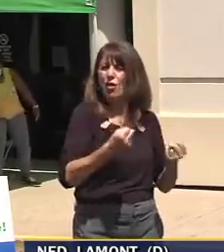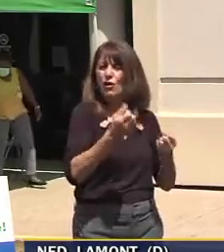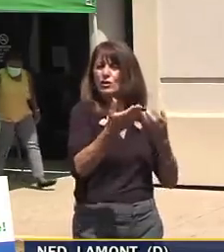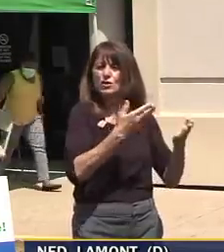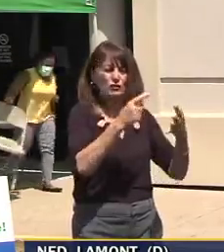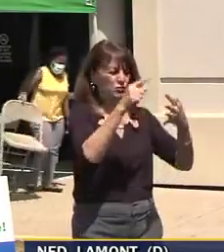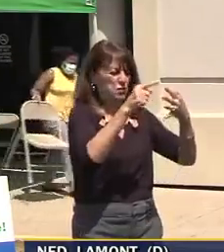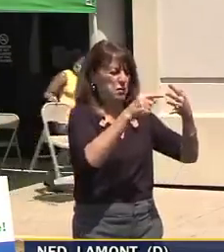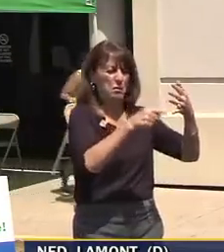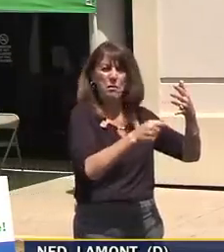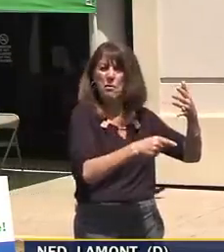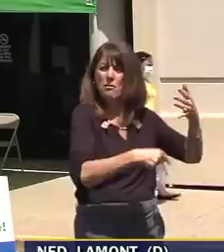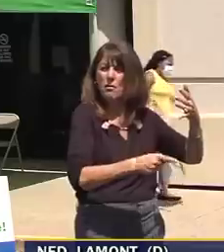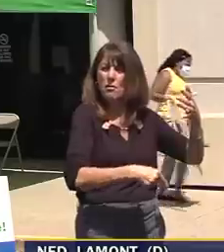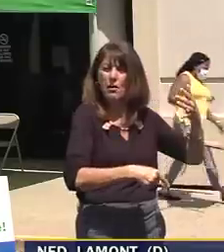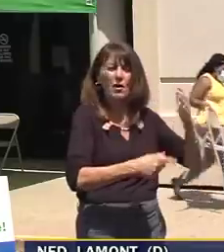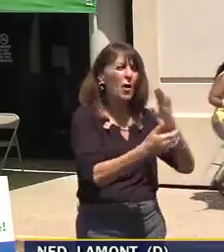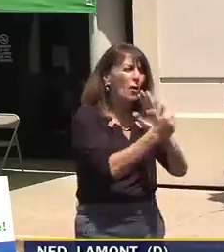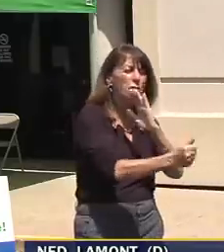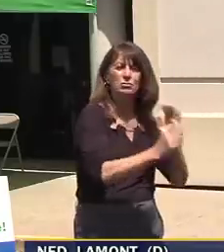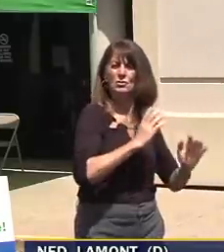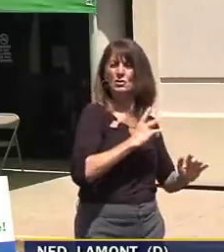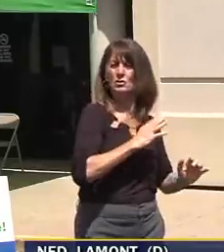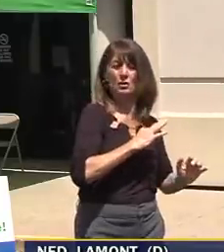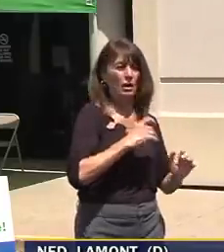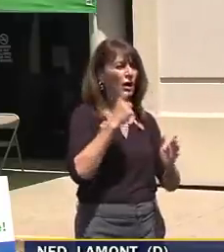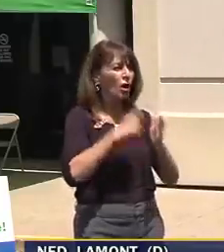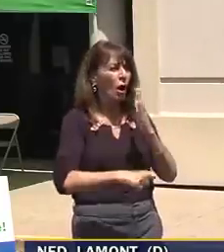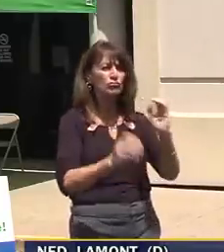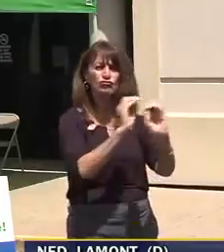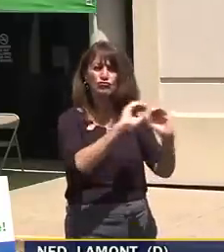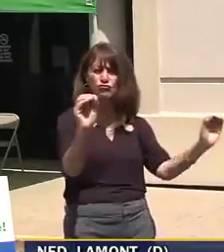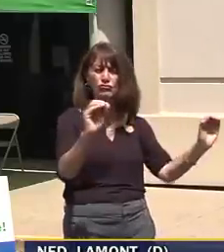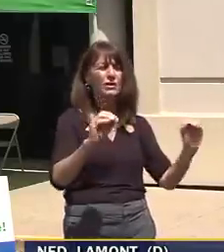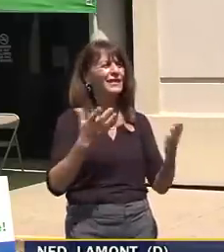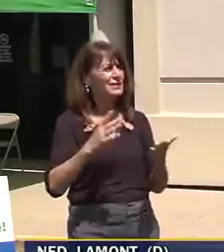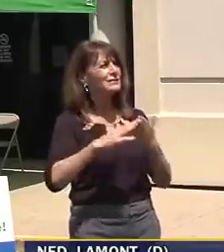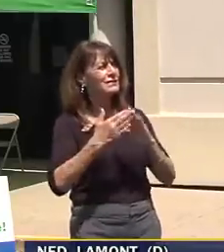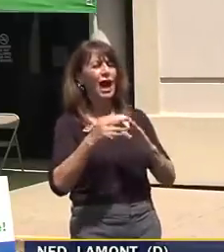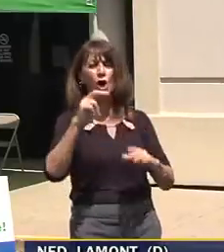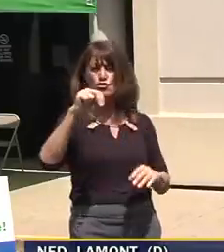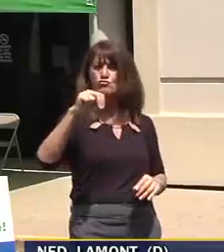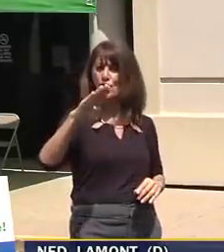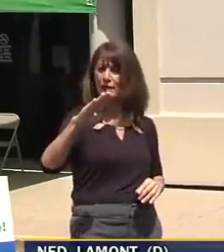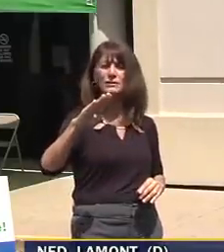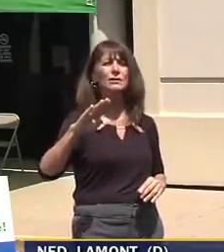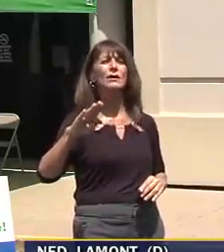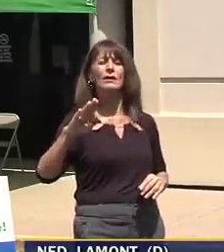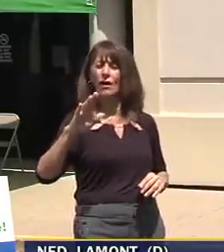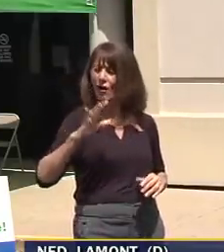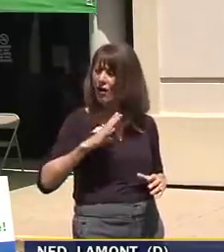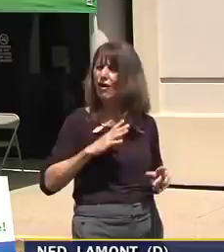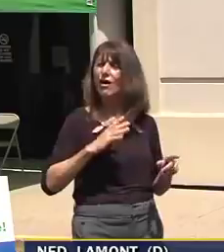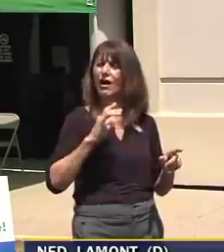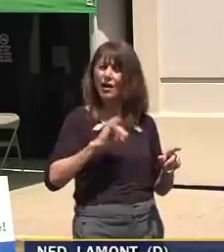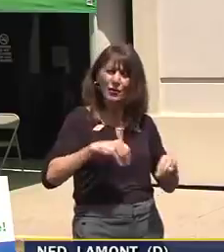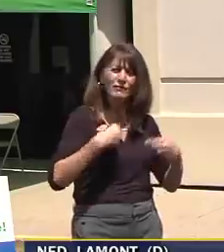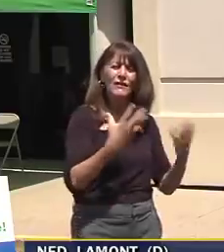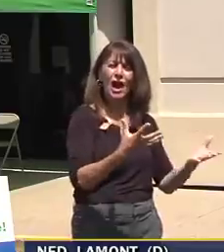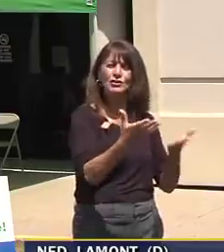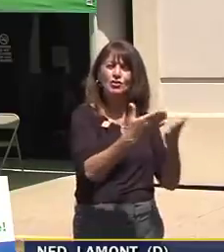costs to the people. And that's what the Community Health Center of New Britain does and community health centers across this